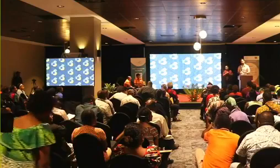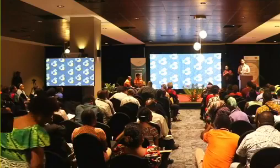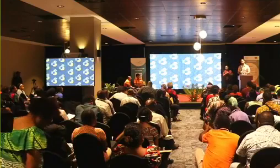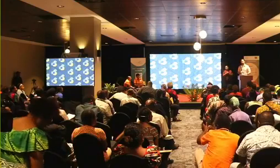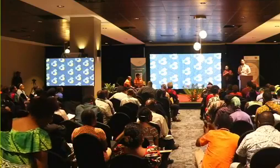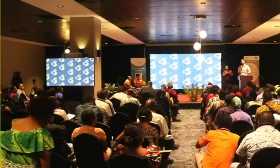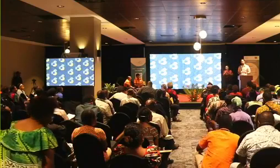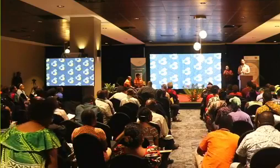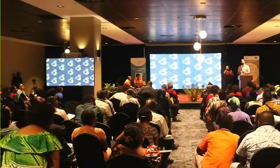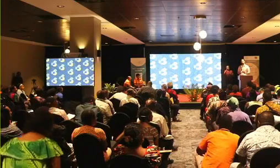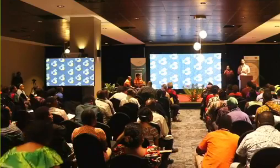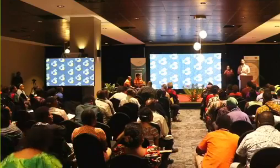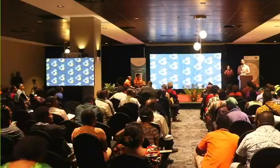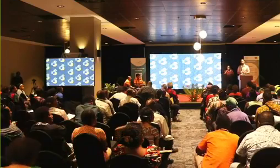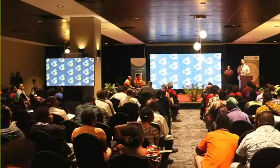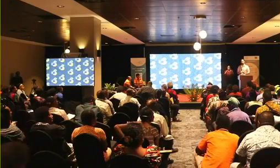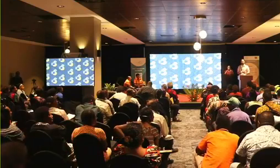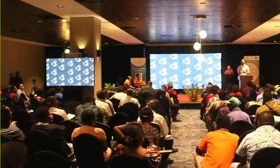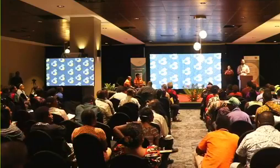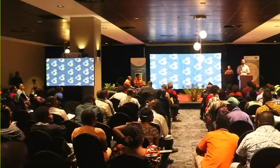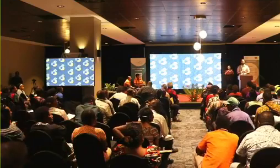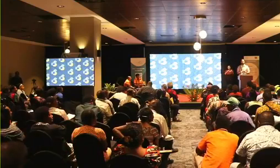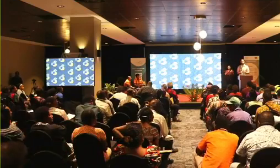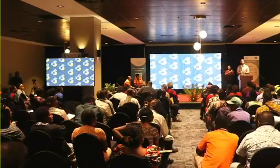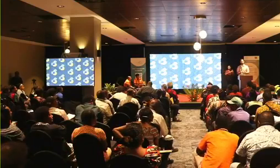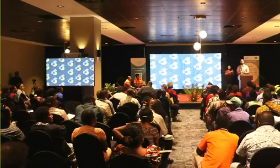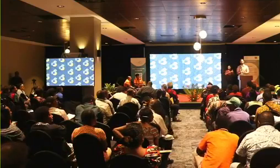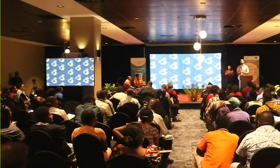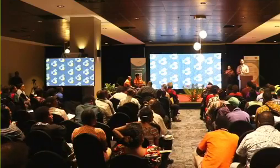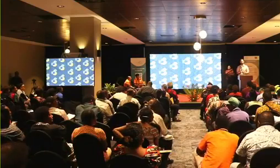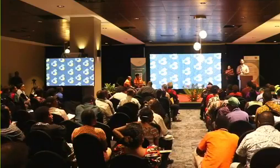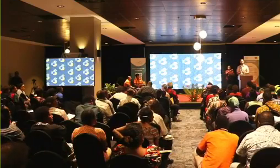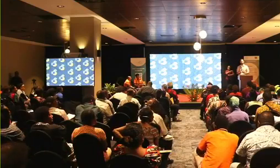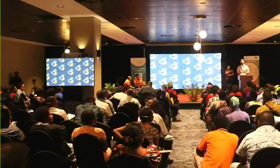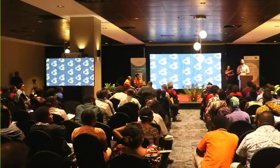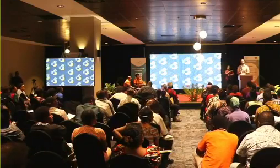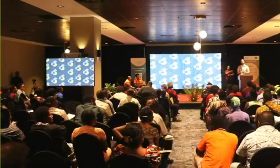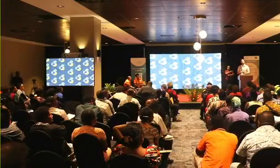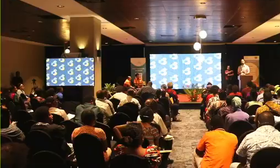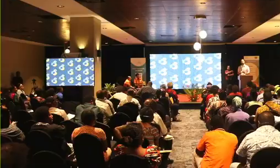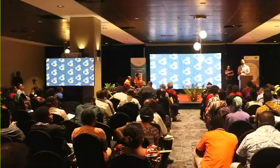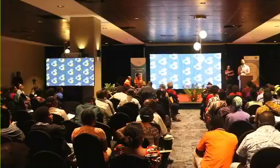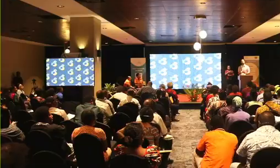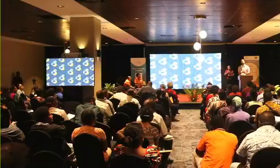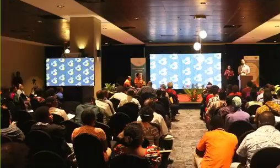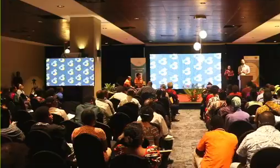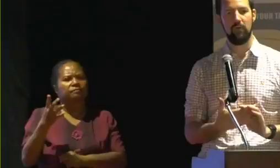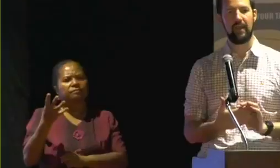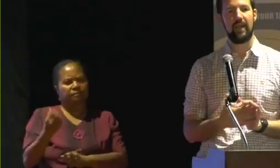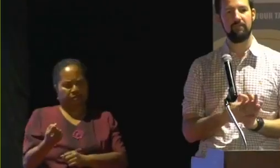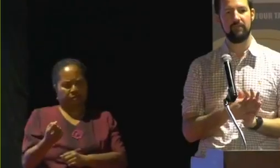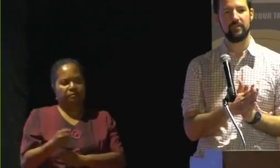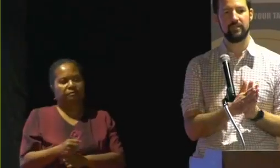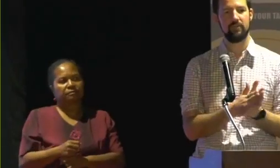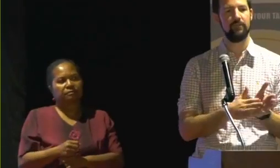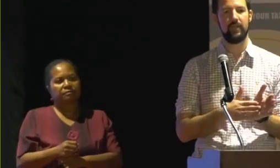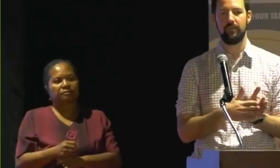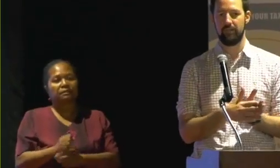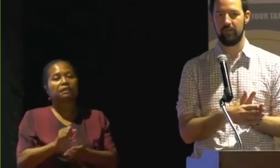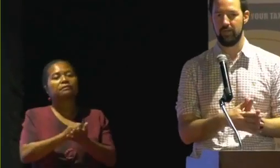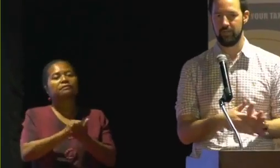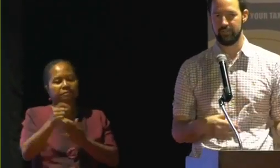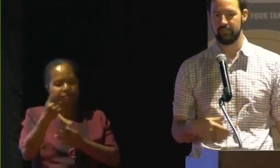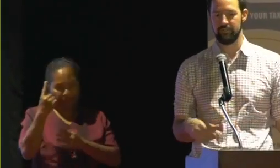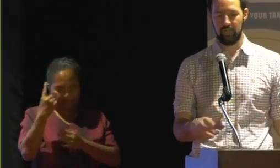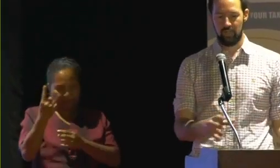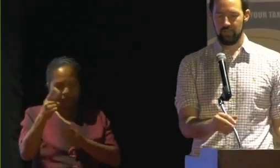cybersecurity is the single most important thing with any digital system, beyond a doubt. Like, it is number one on every single thing